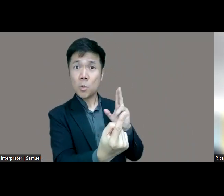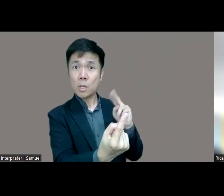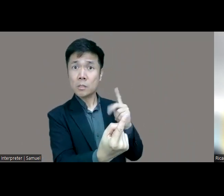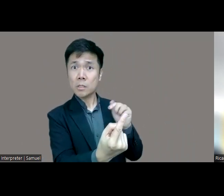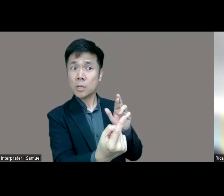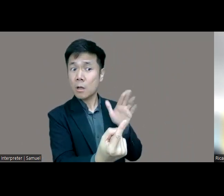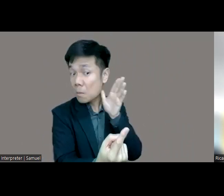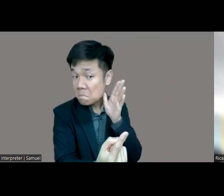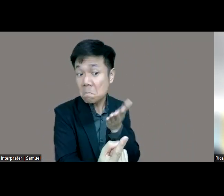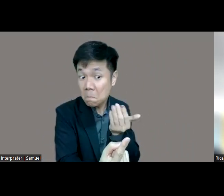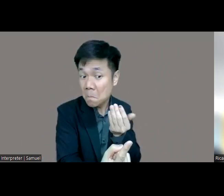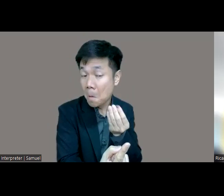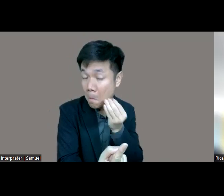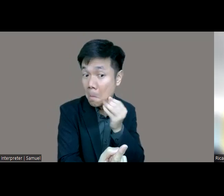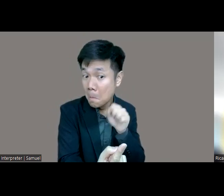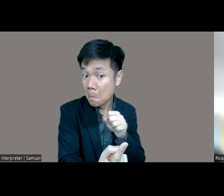against